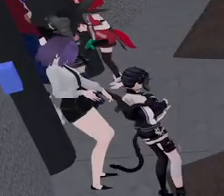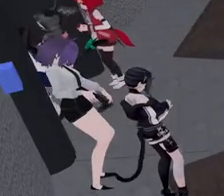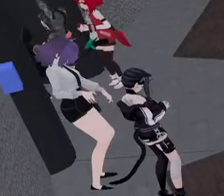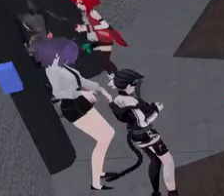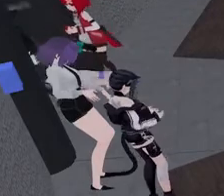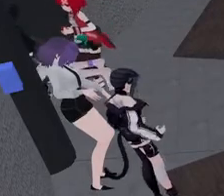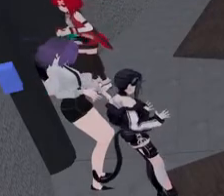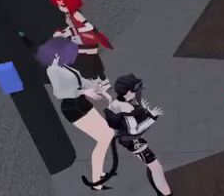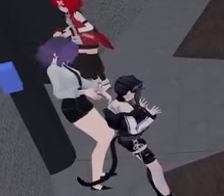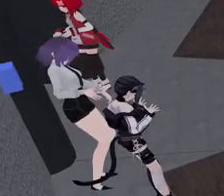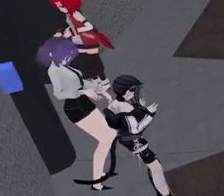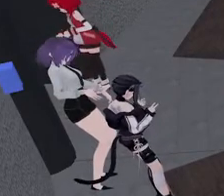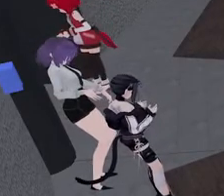All right, get ready for the lag. Lag